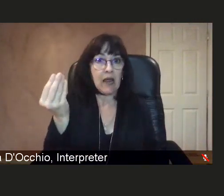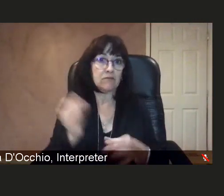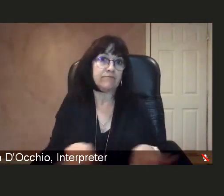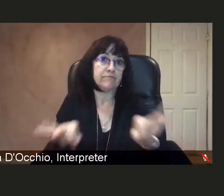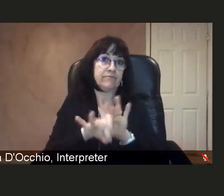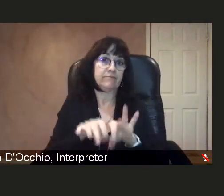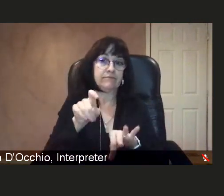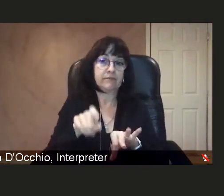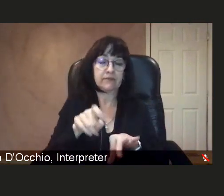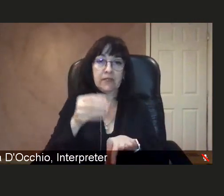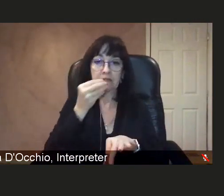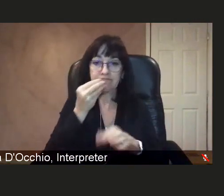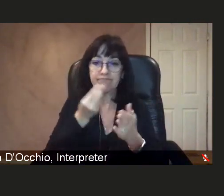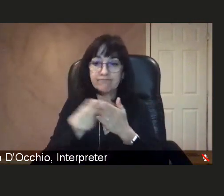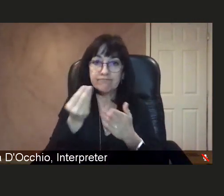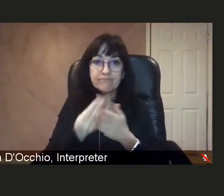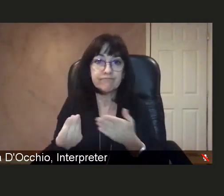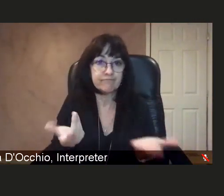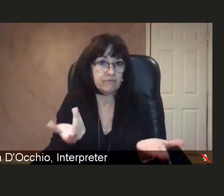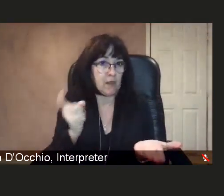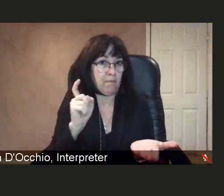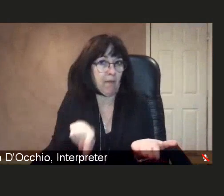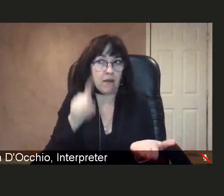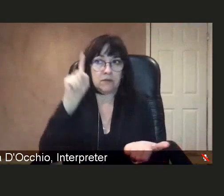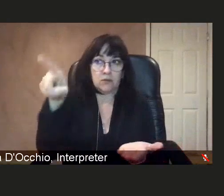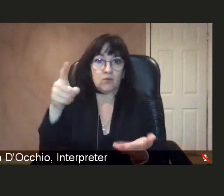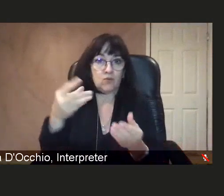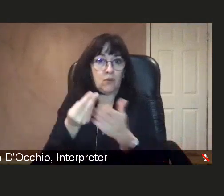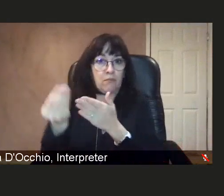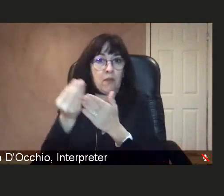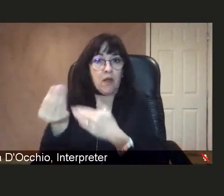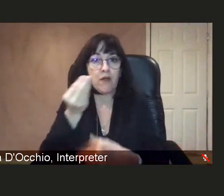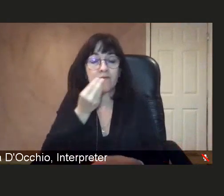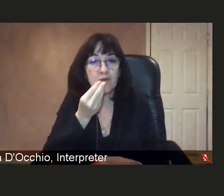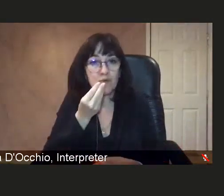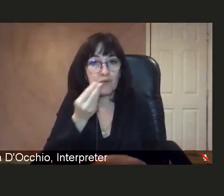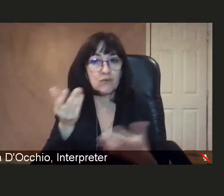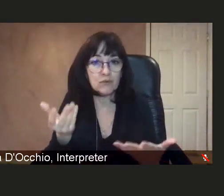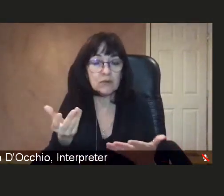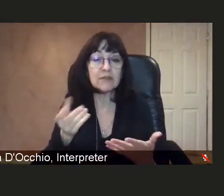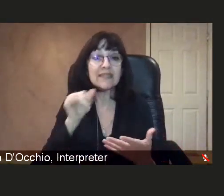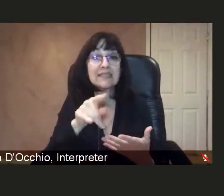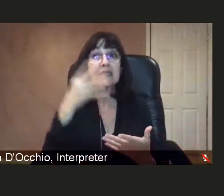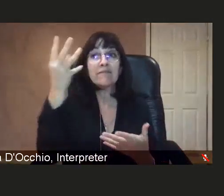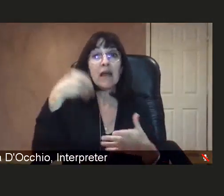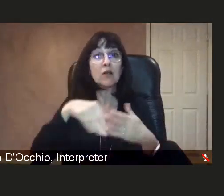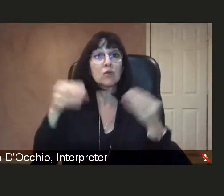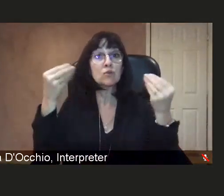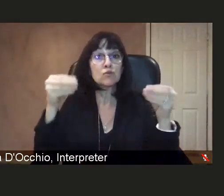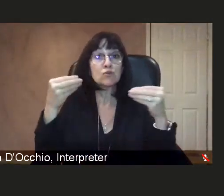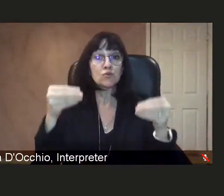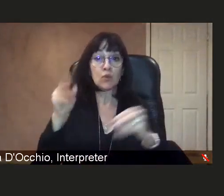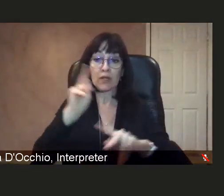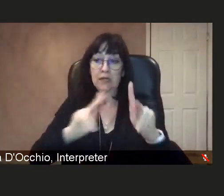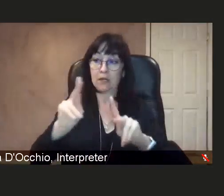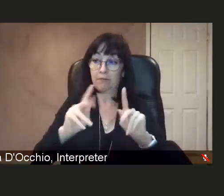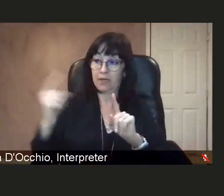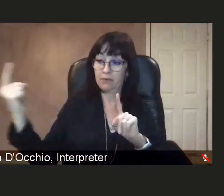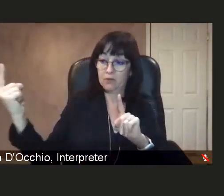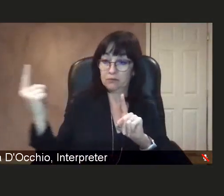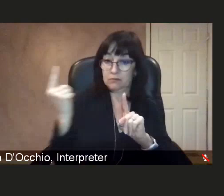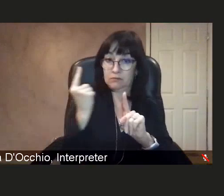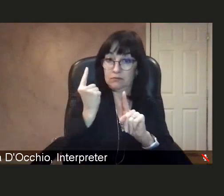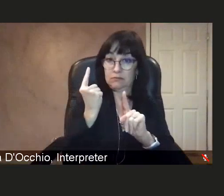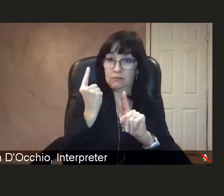to control that social distance as well, someone is coming towards you with a cart, you can't get 6 feet away,